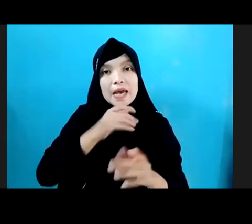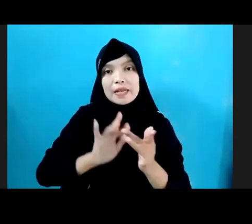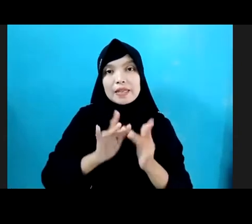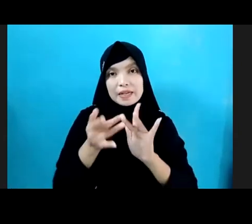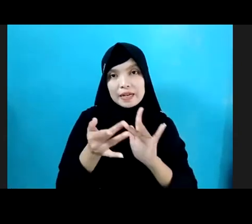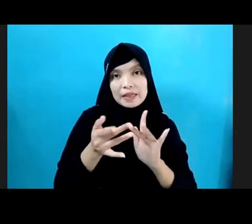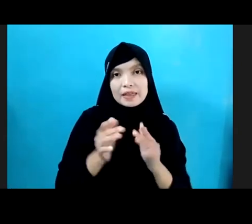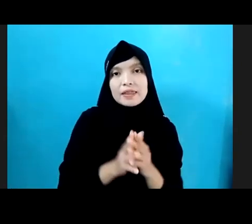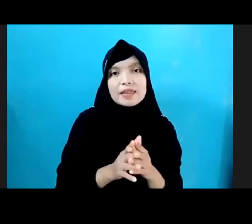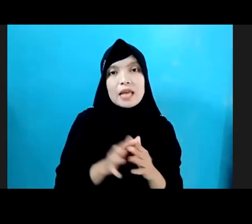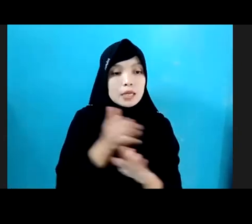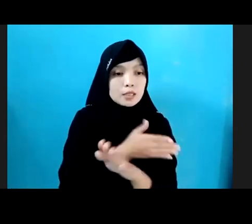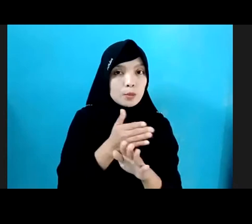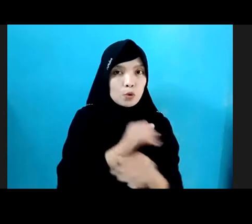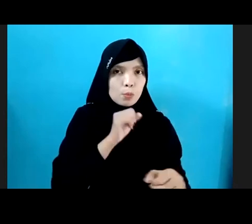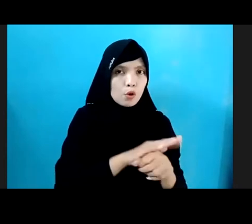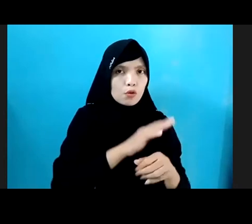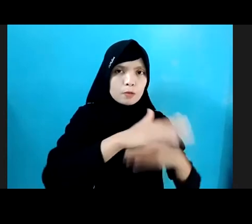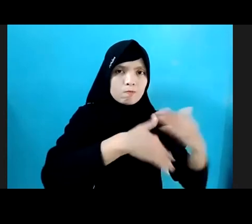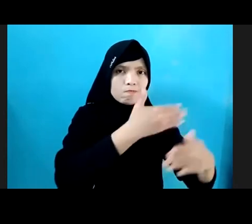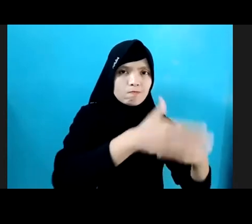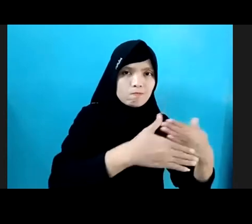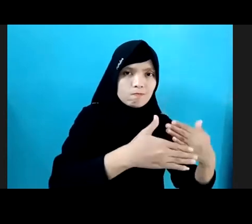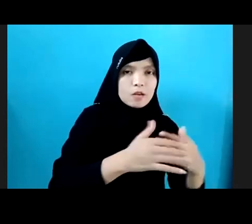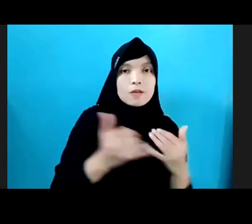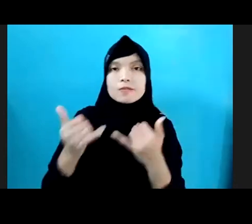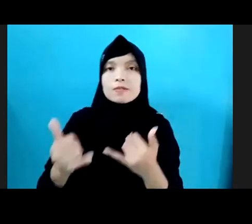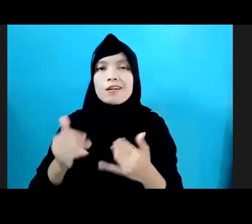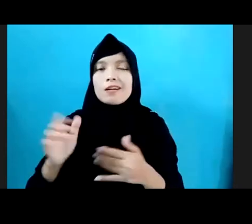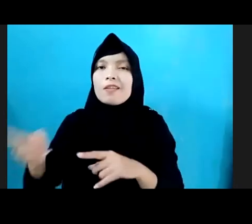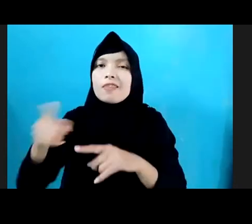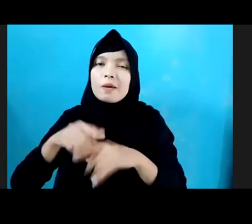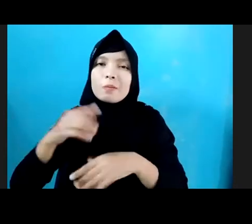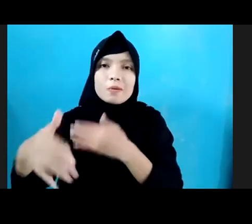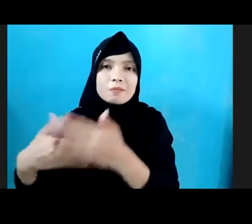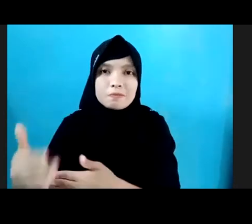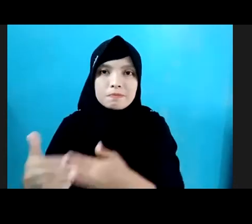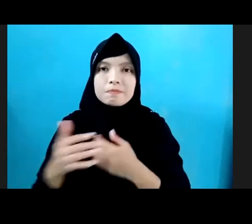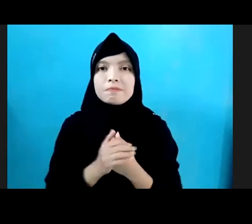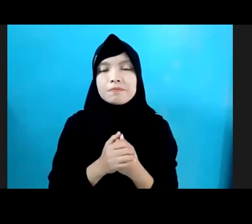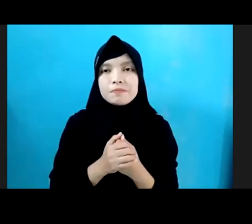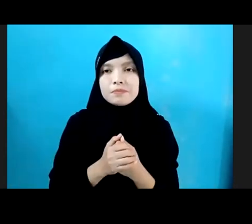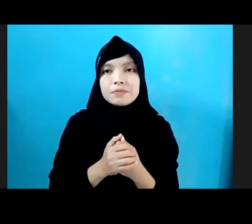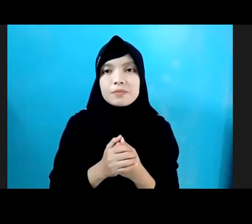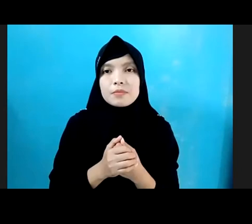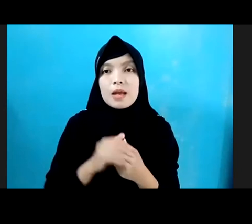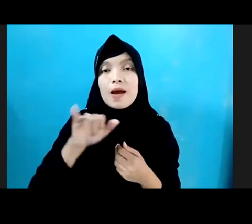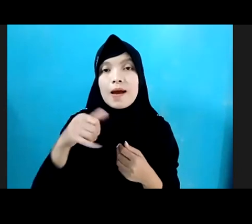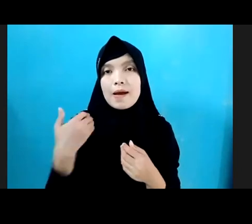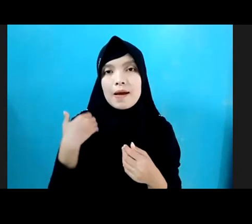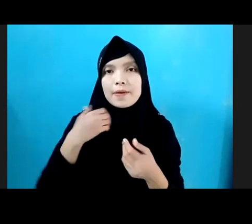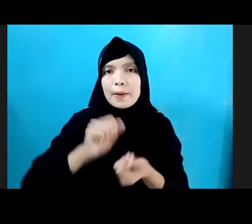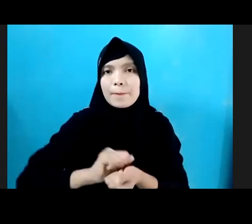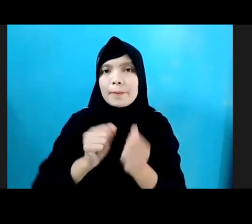Fact That Particularly Overseas Sex Offenders But Local Offenders Also But There Were Many Overseas